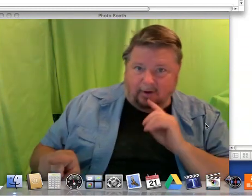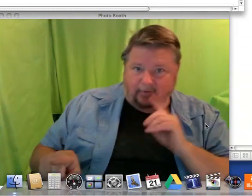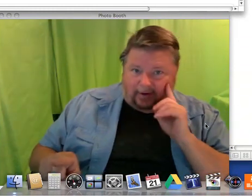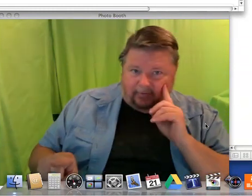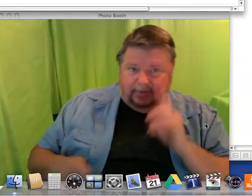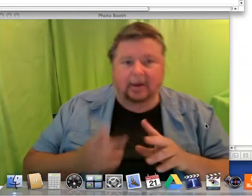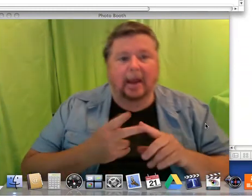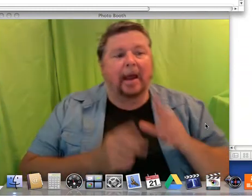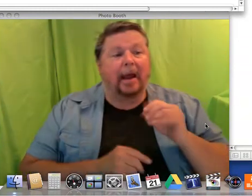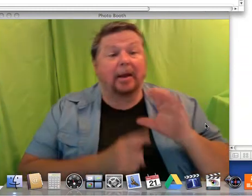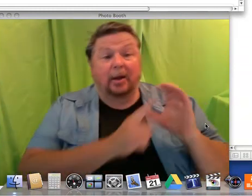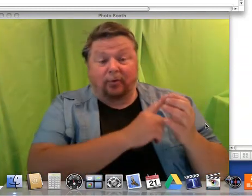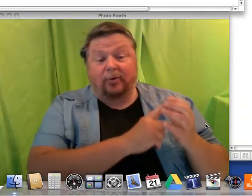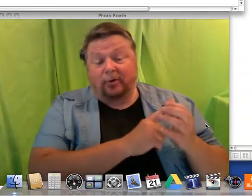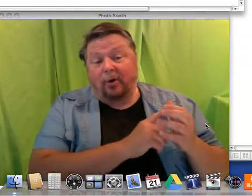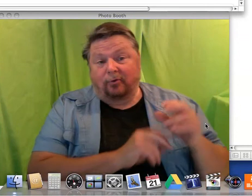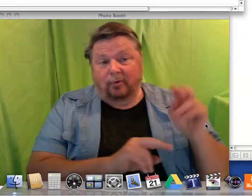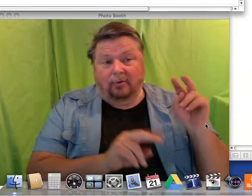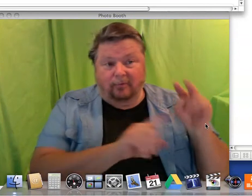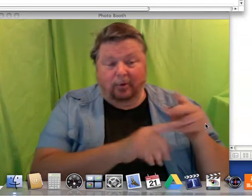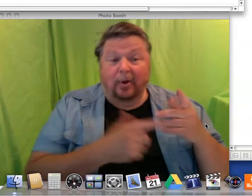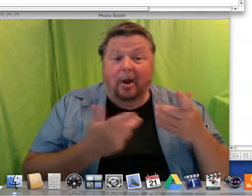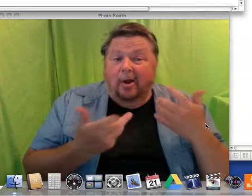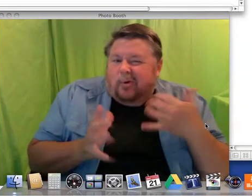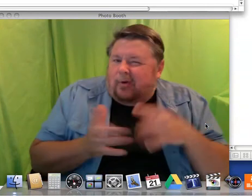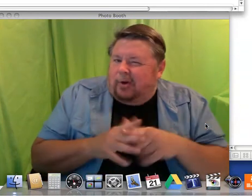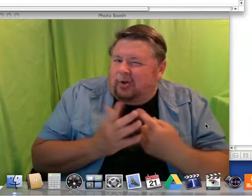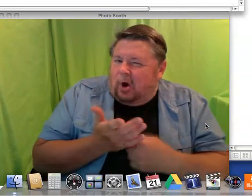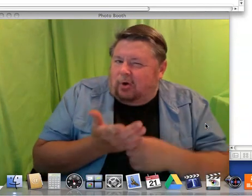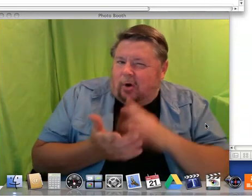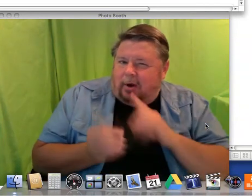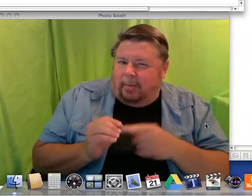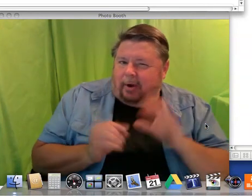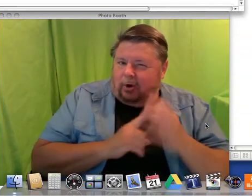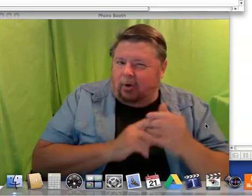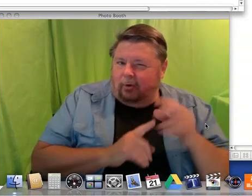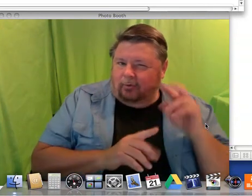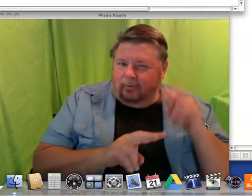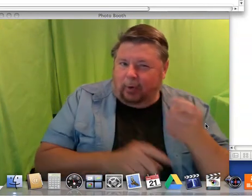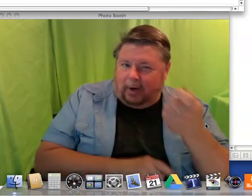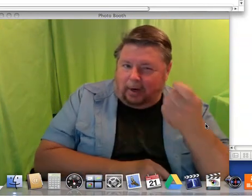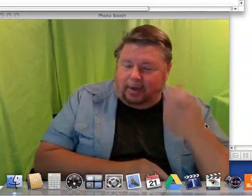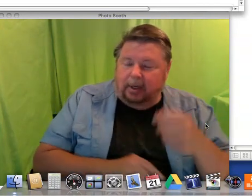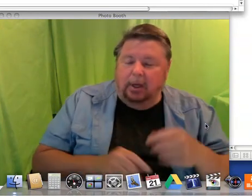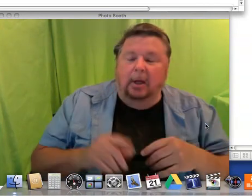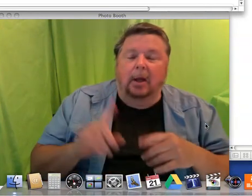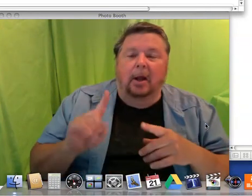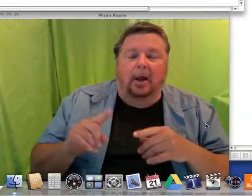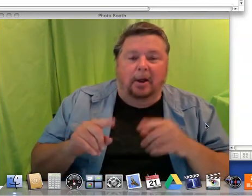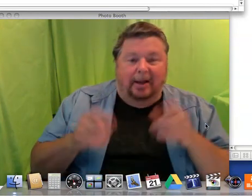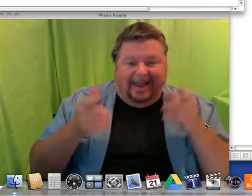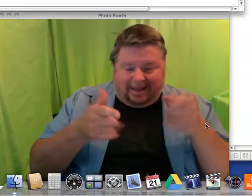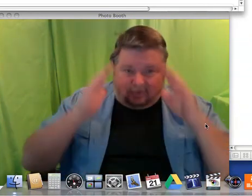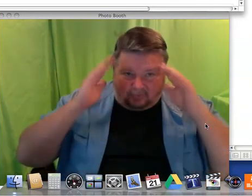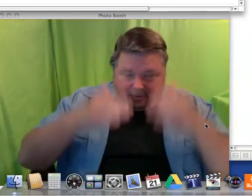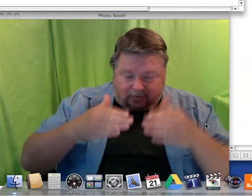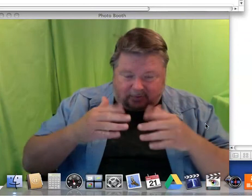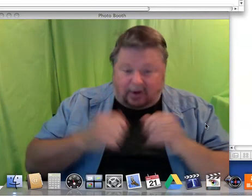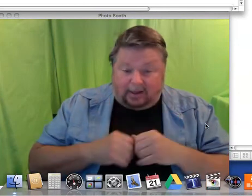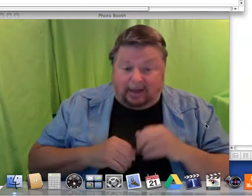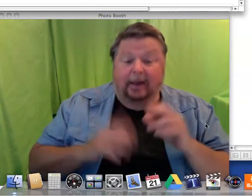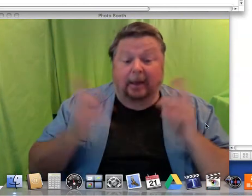of deafness and versus the cultural view. We've already started talking about the cultural view a little bit. This